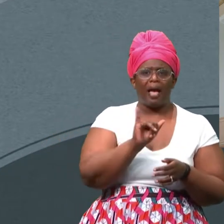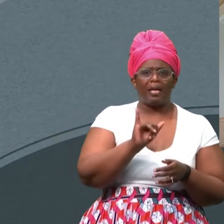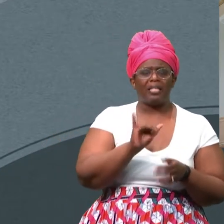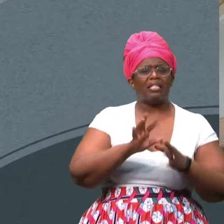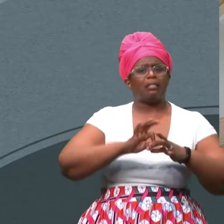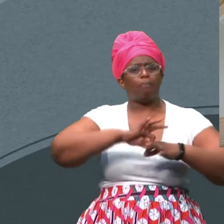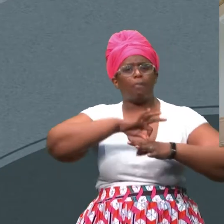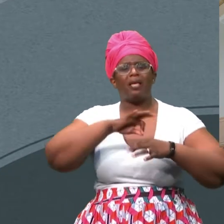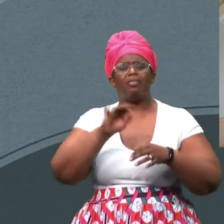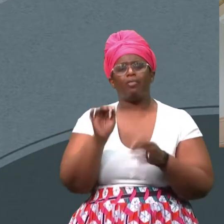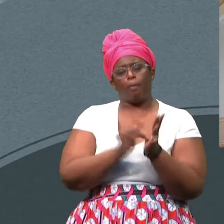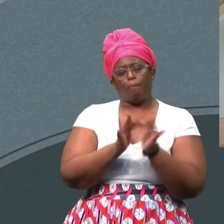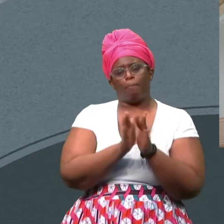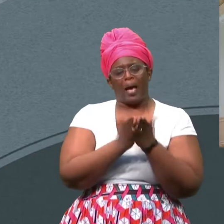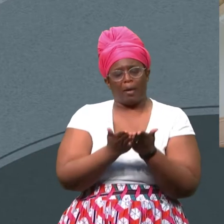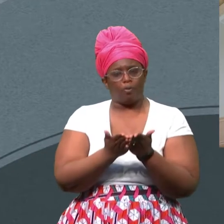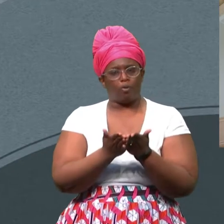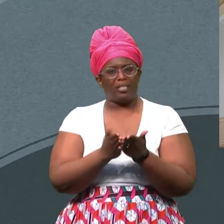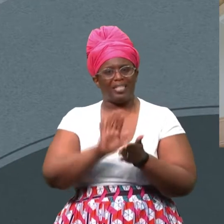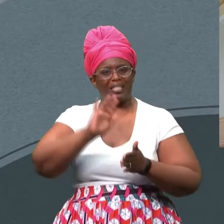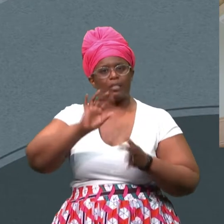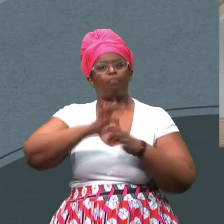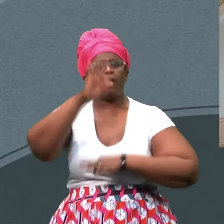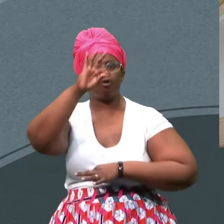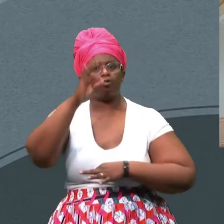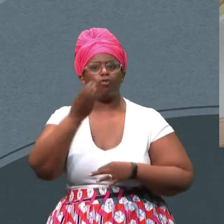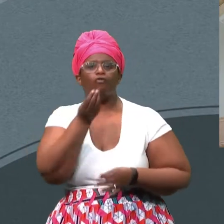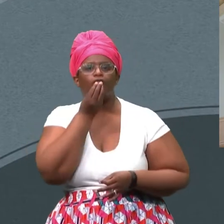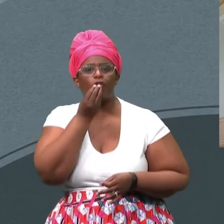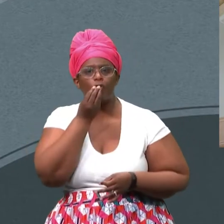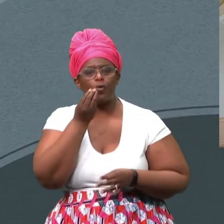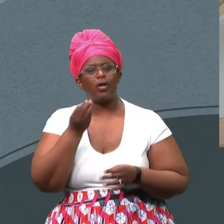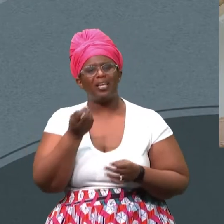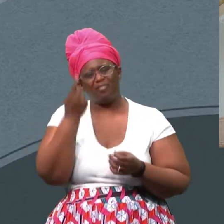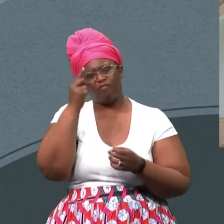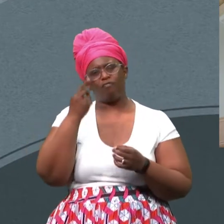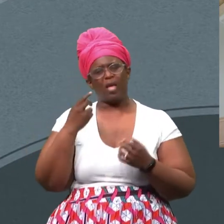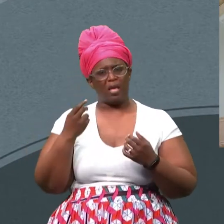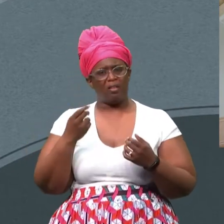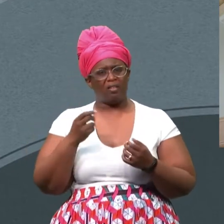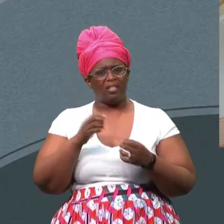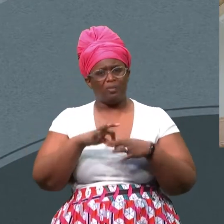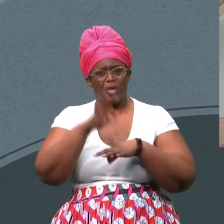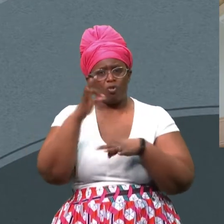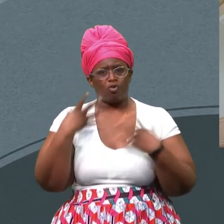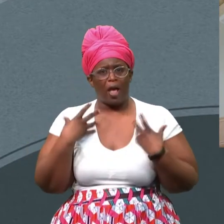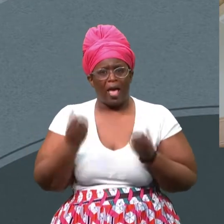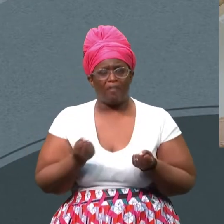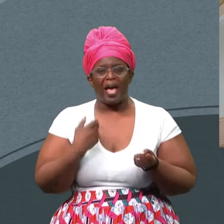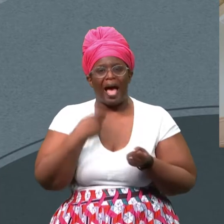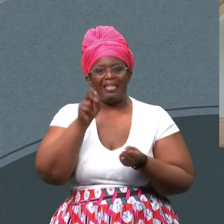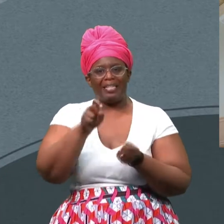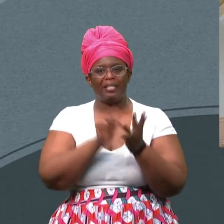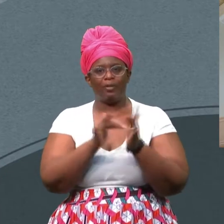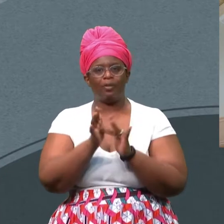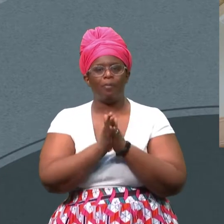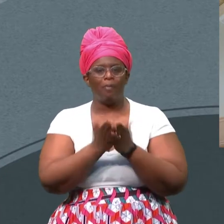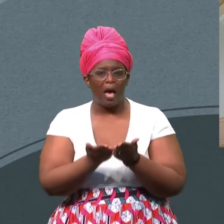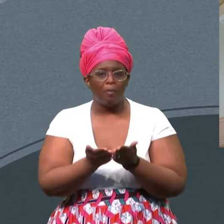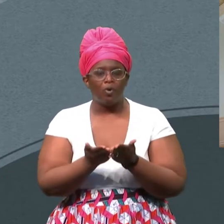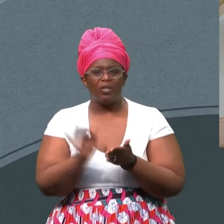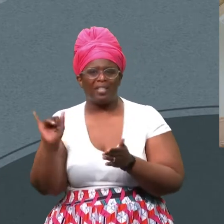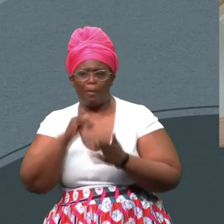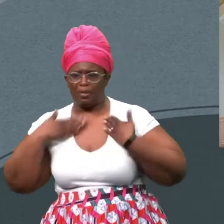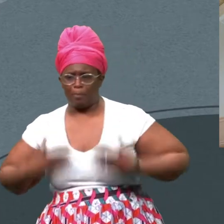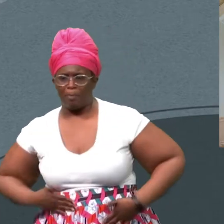is spiritual health. The Bible is spiritual food. How effective would you be? I think about this,